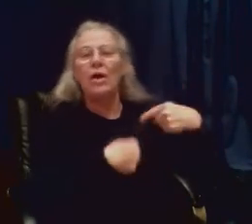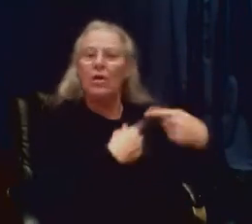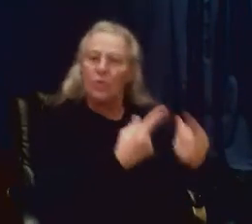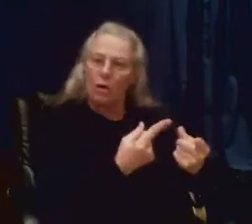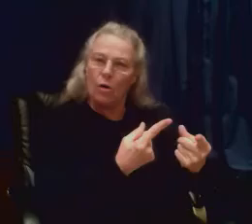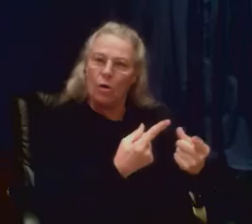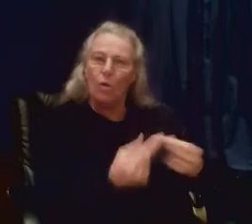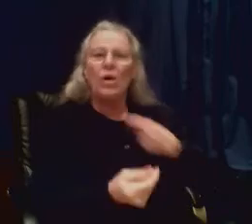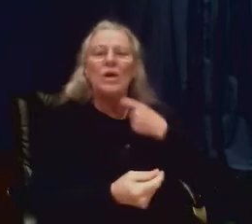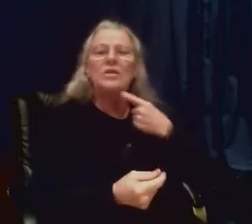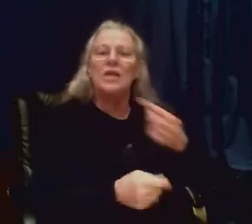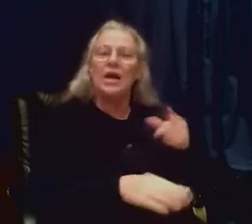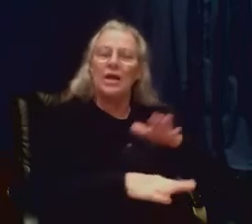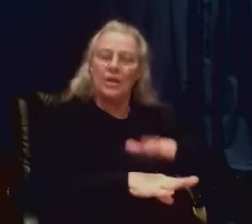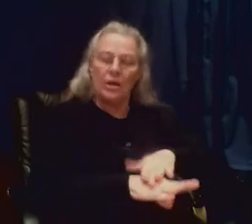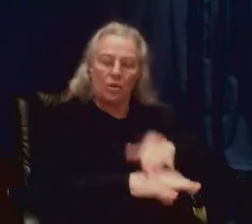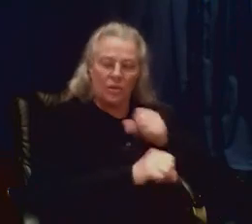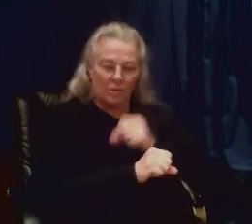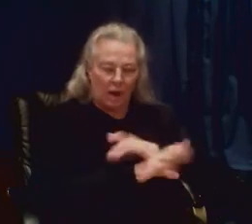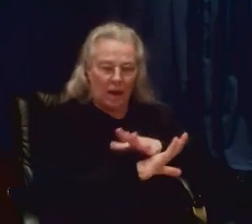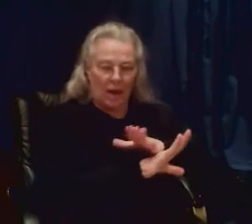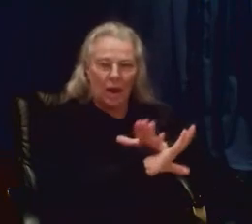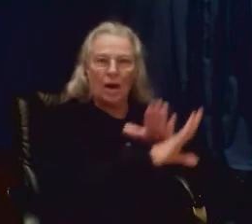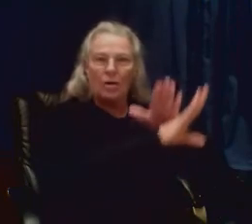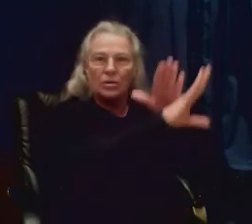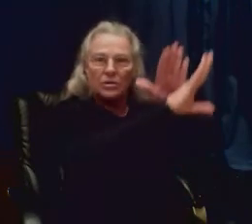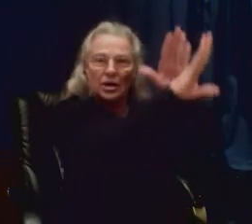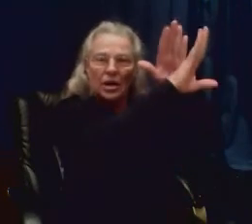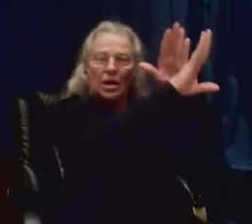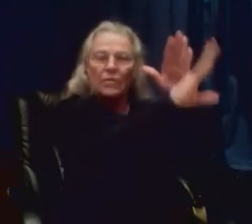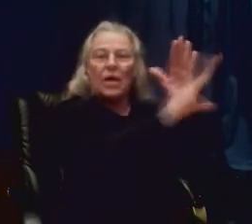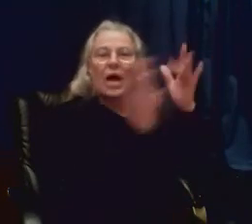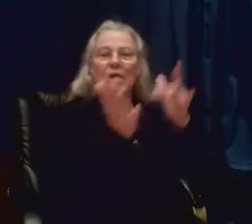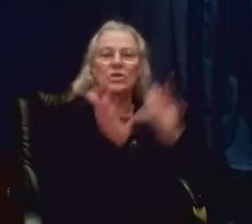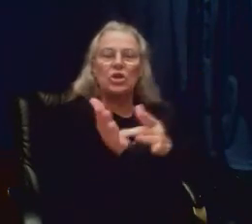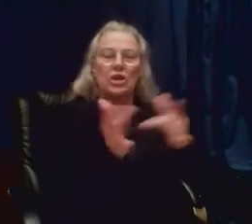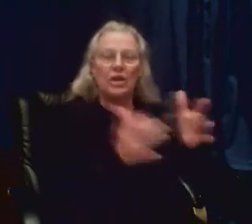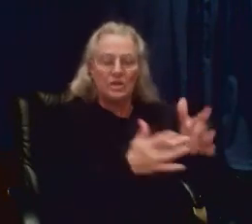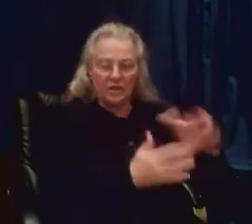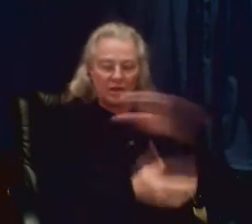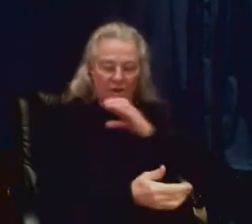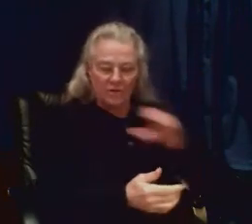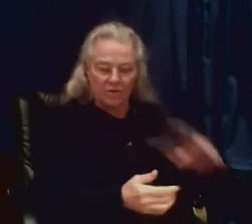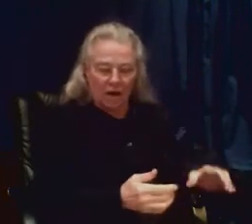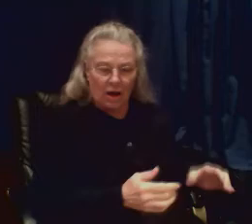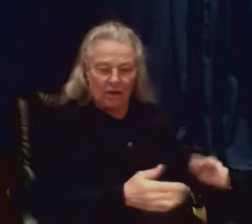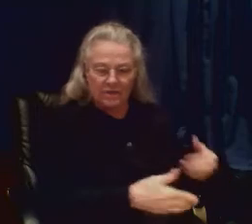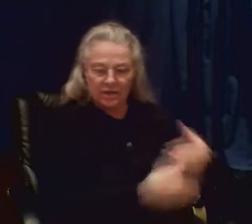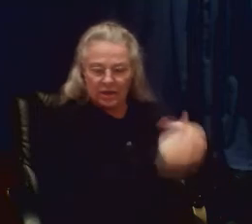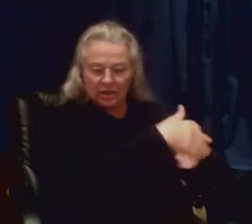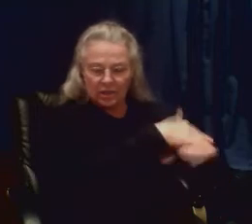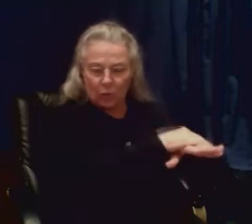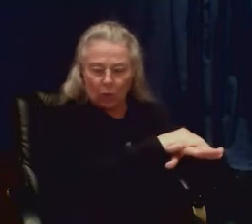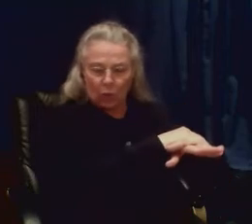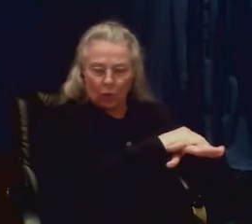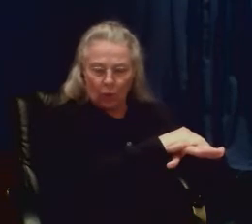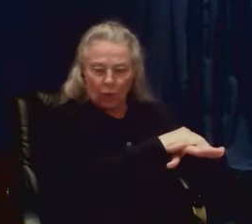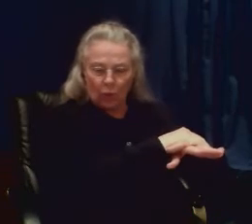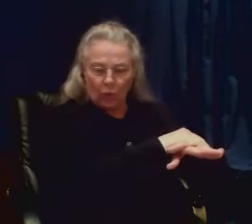everywhere. Go tell it on the mountain that Jesus Christ is